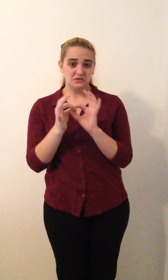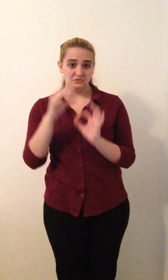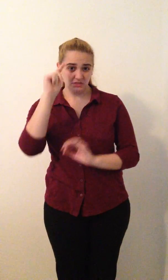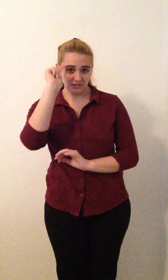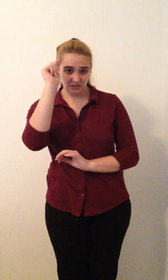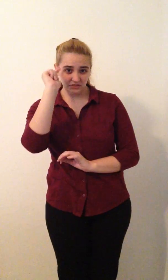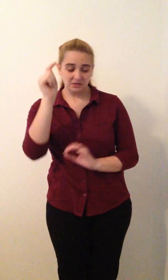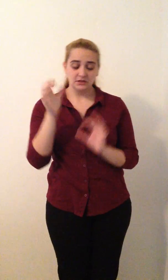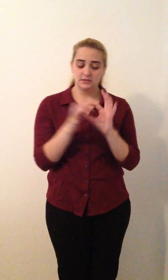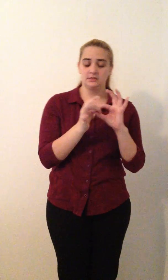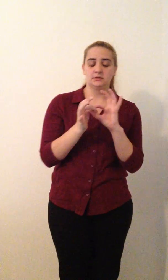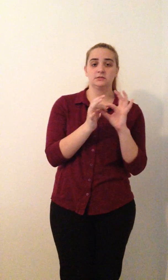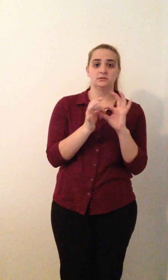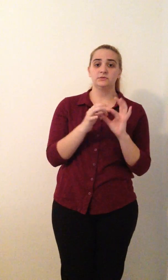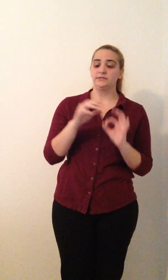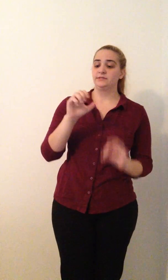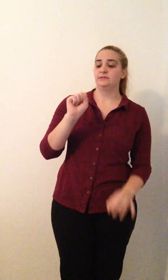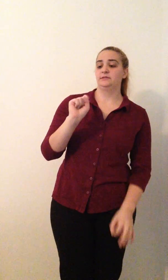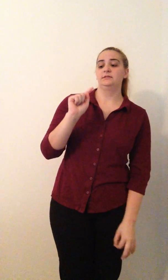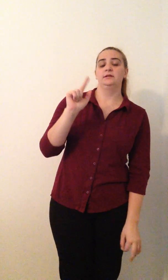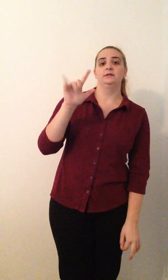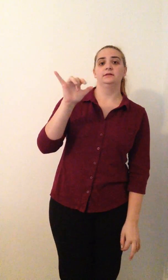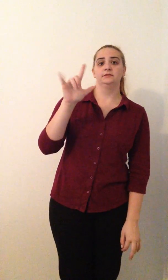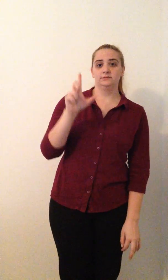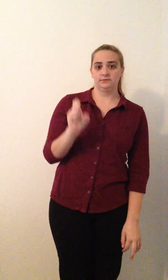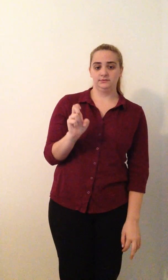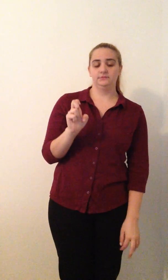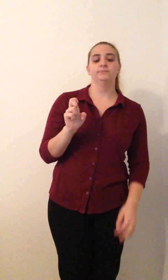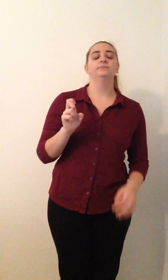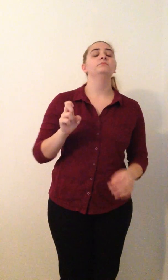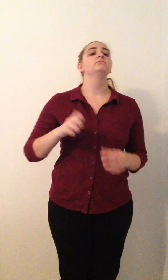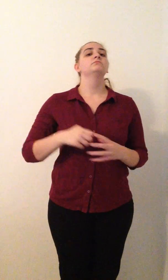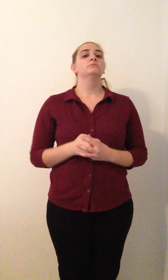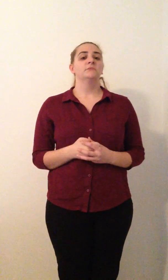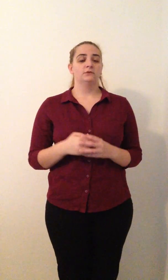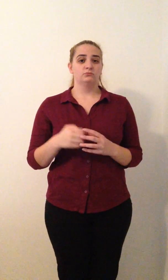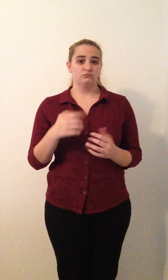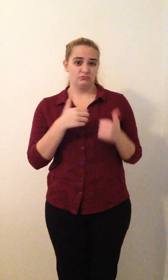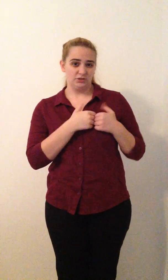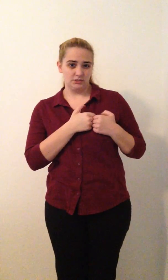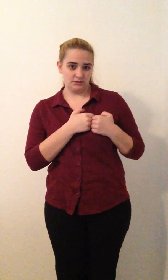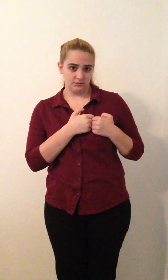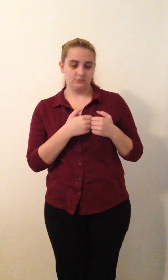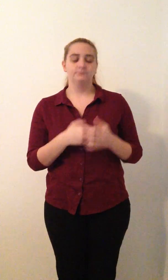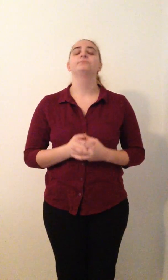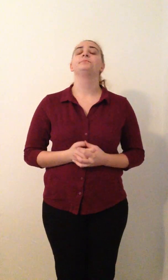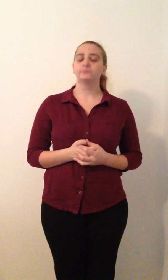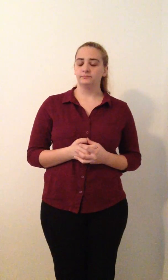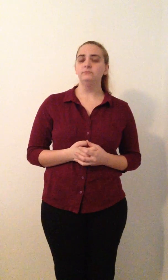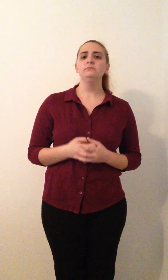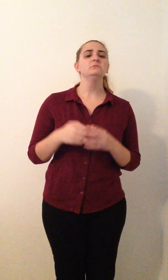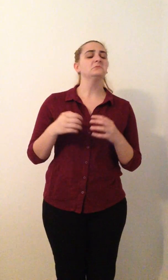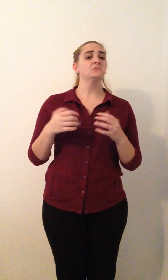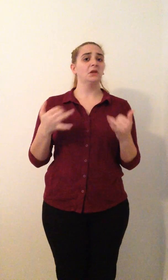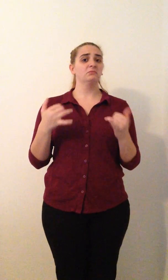and relationships. So this is a really great video for you guys. I think you're going to really appreciate and love this